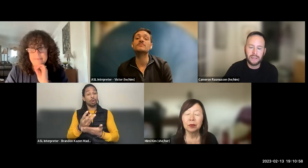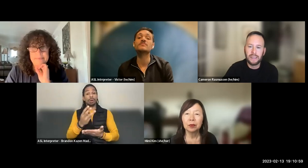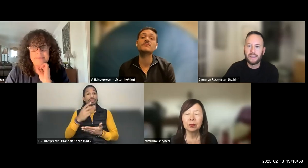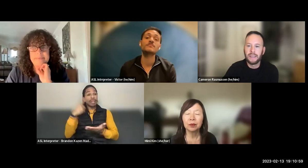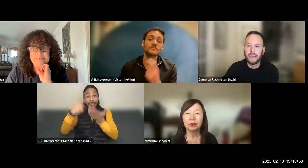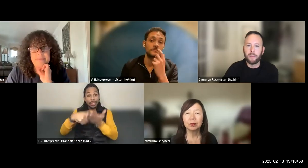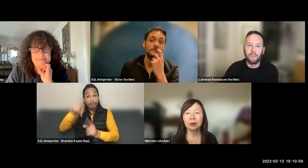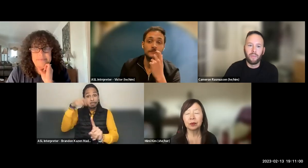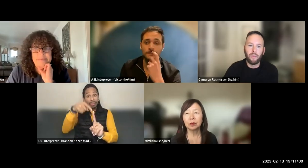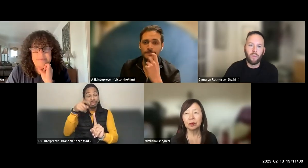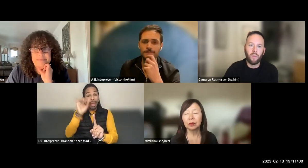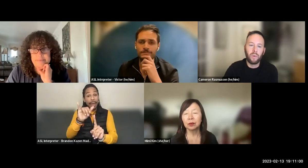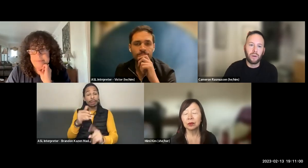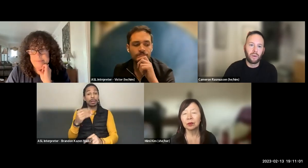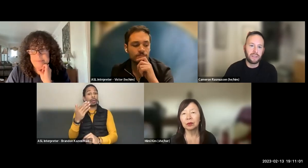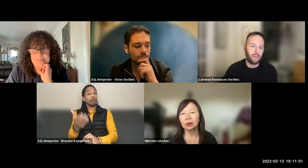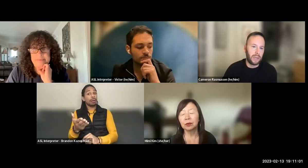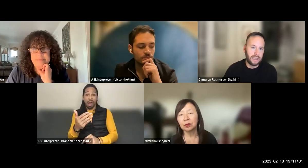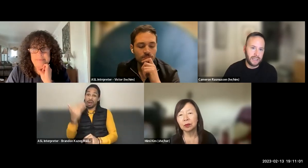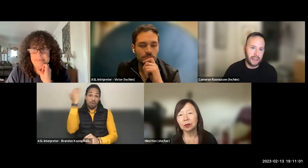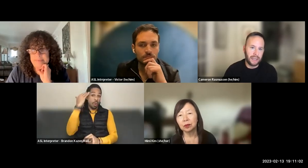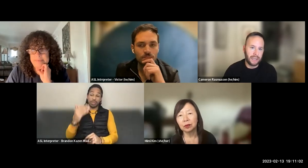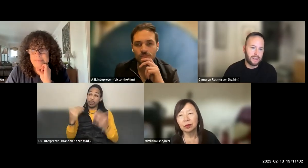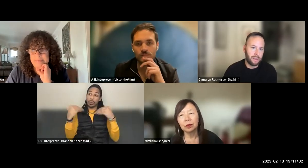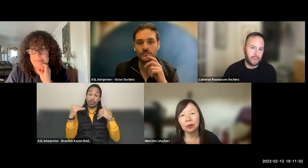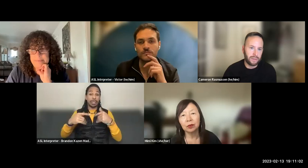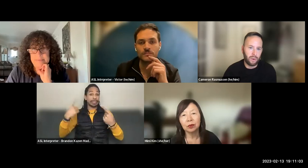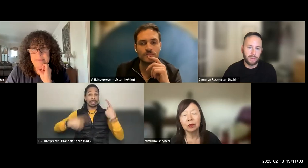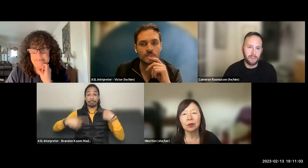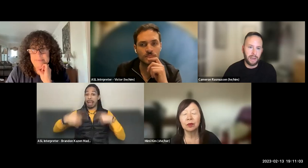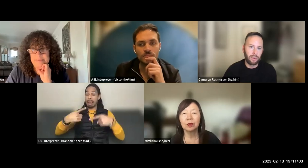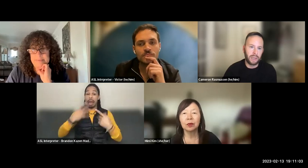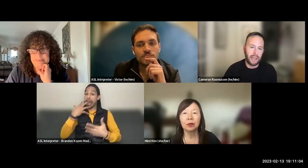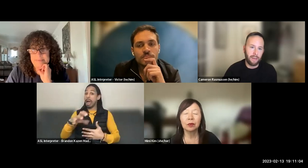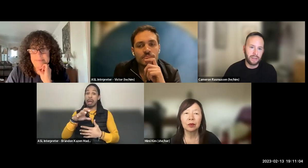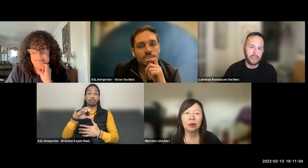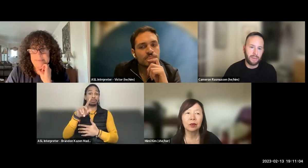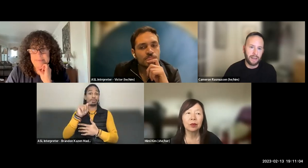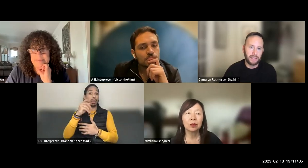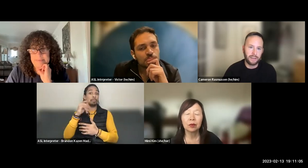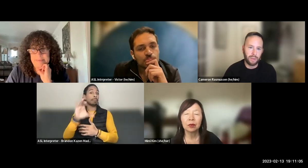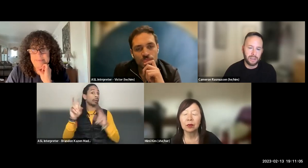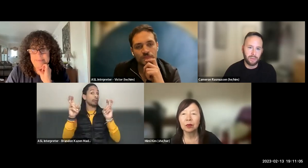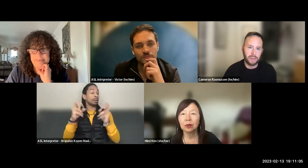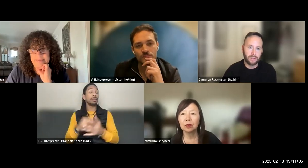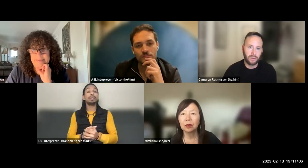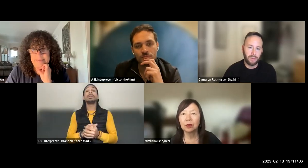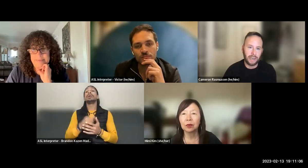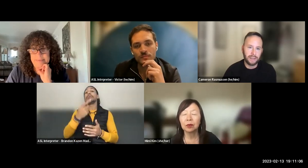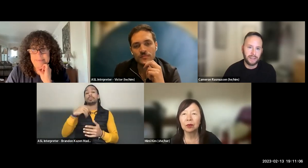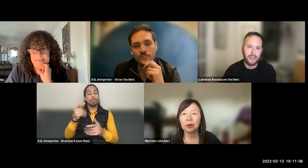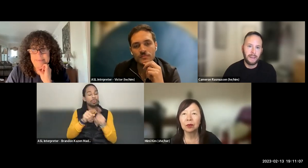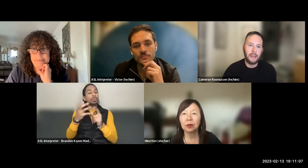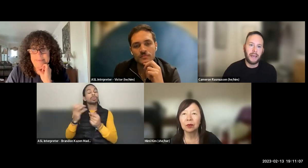from this. The question of what is it, I think in its simplest form, is about bringing abolitionist politics and principles to social